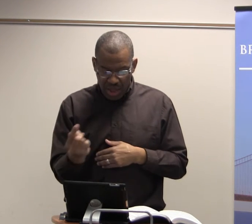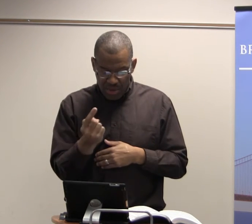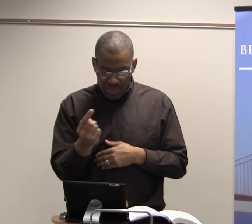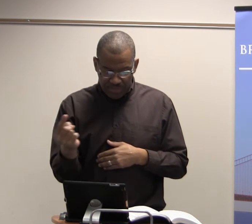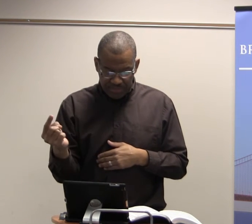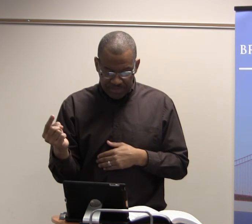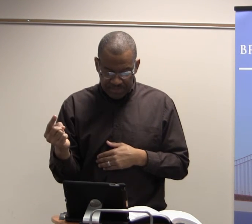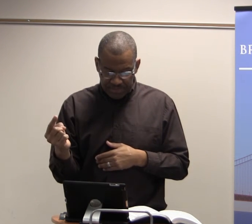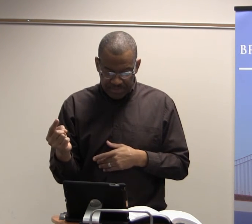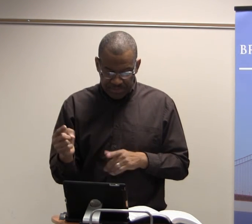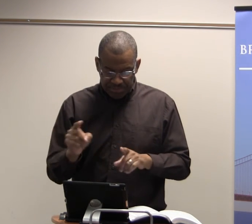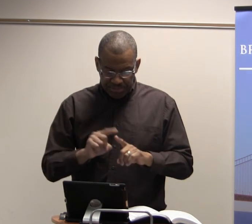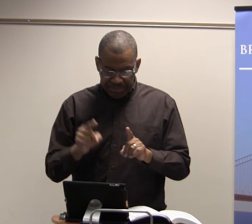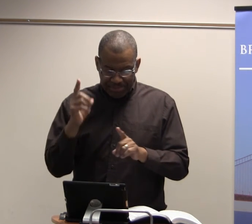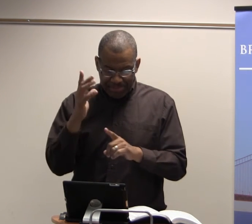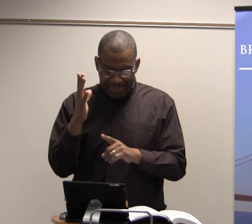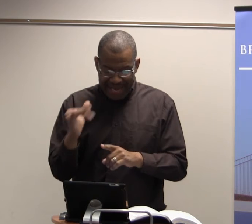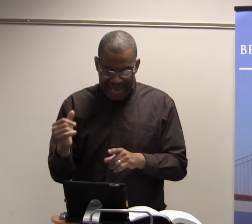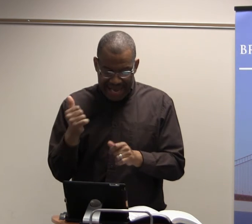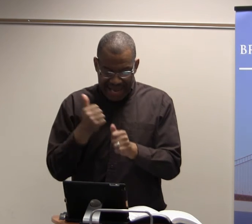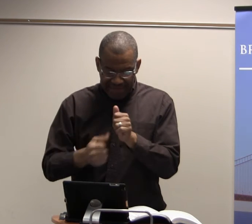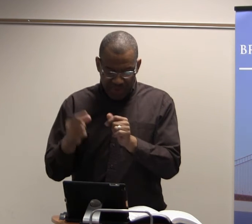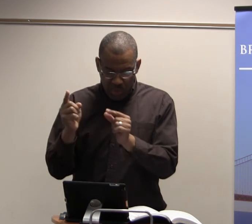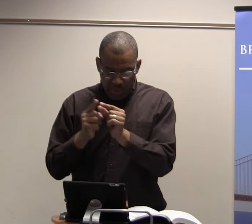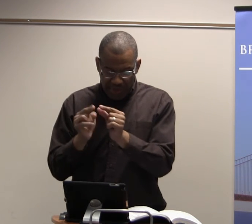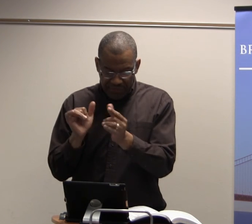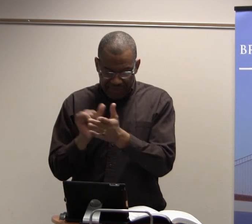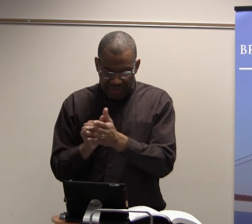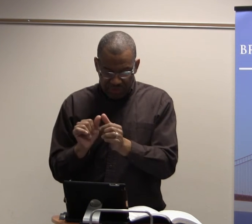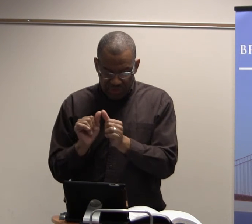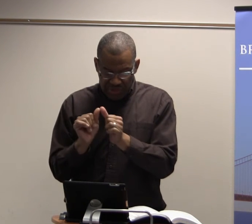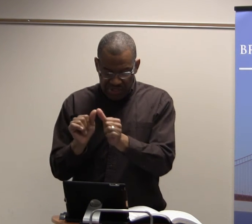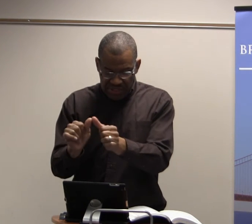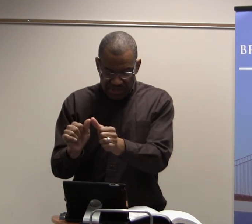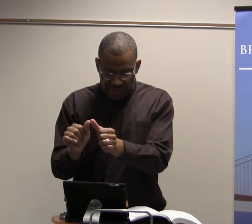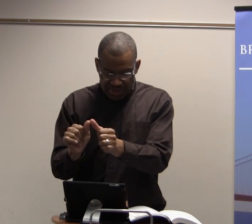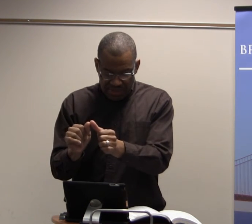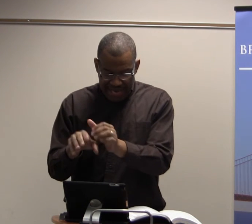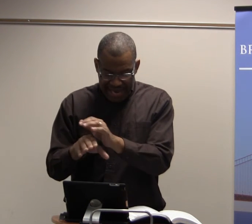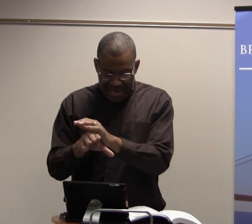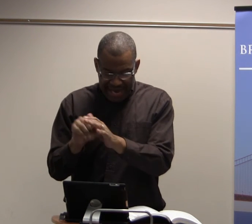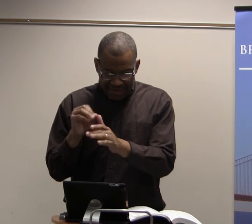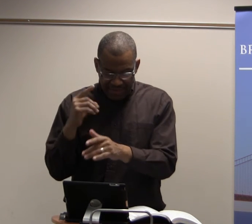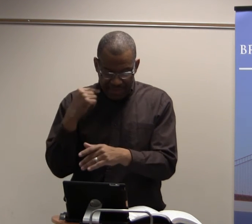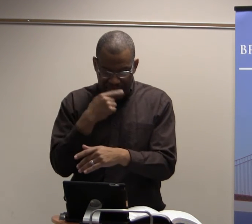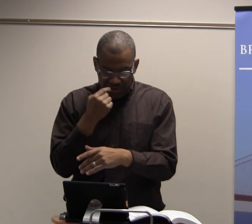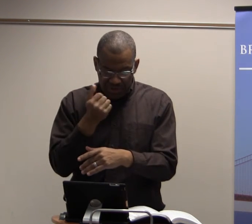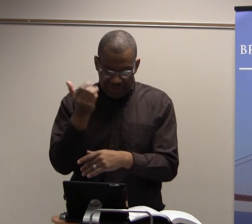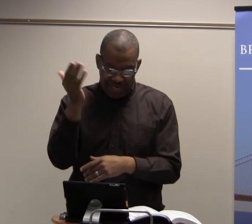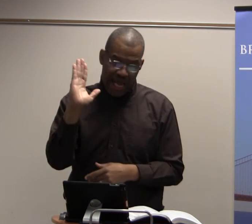alone, but by every word that proceeds out of the mouth of God.